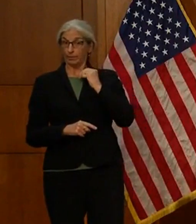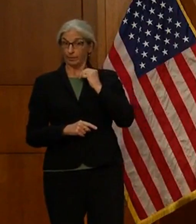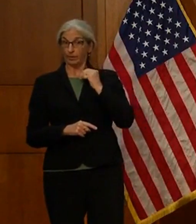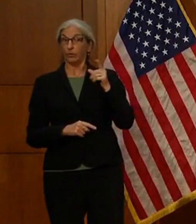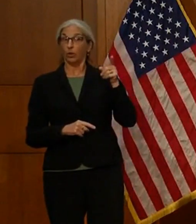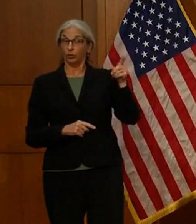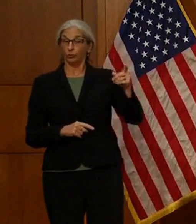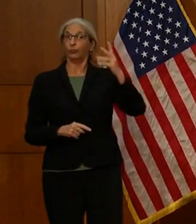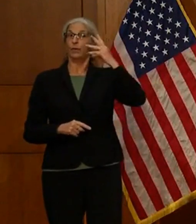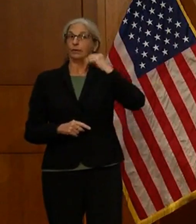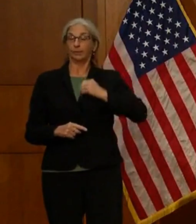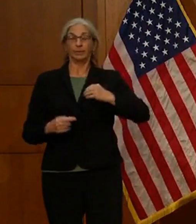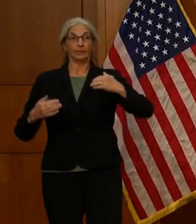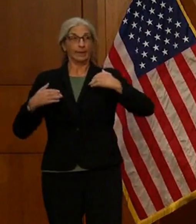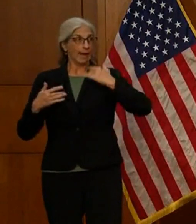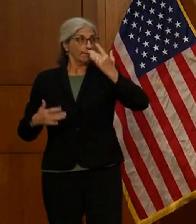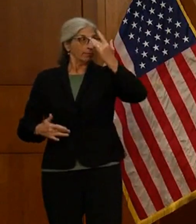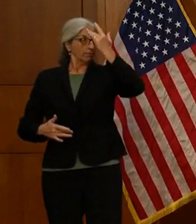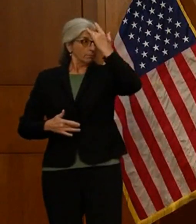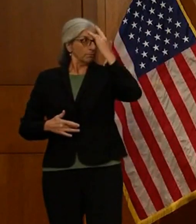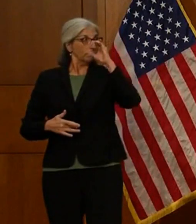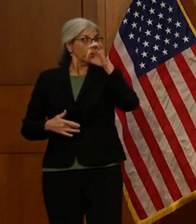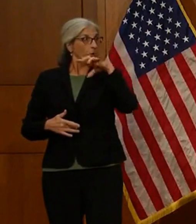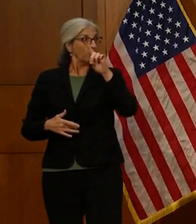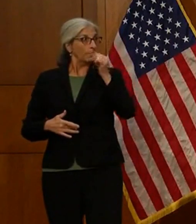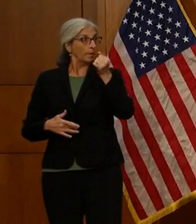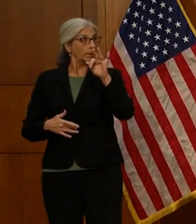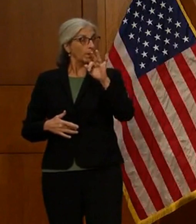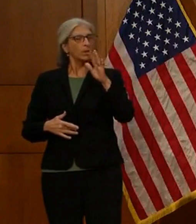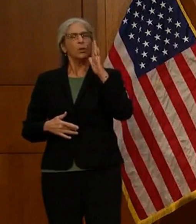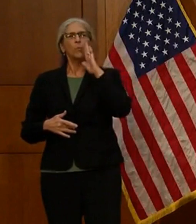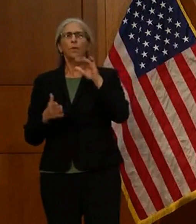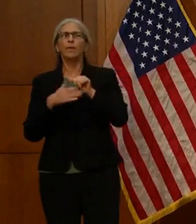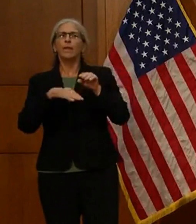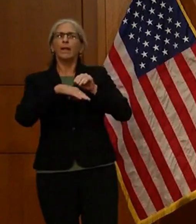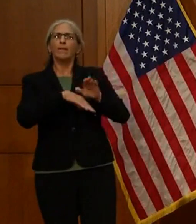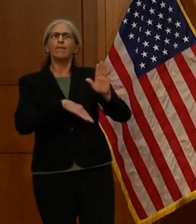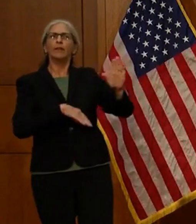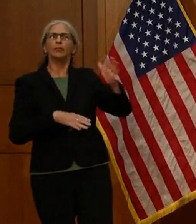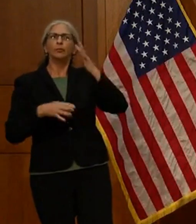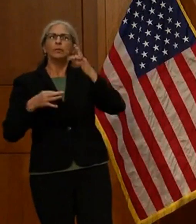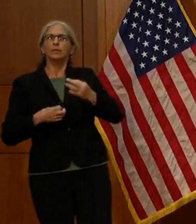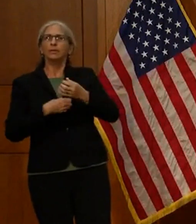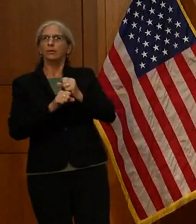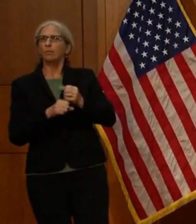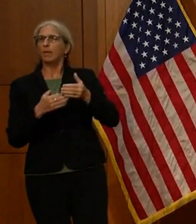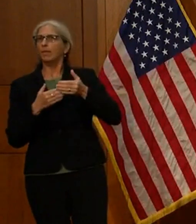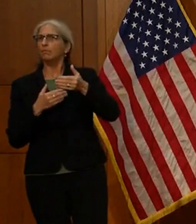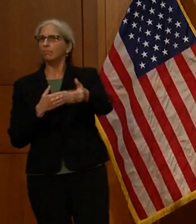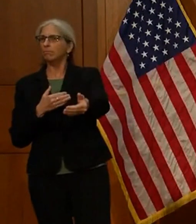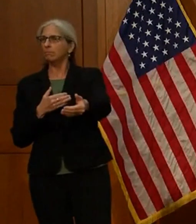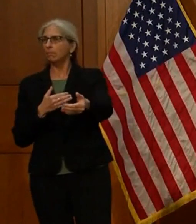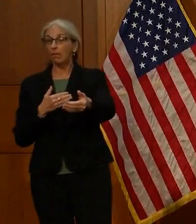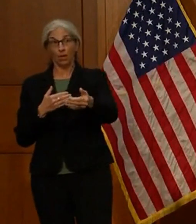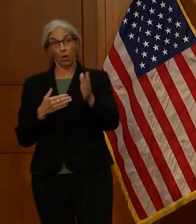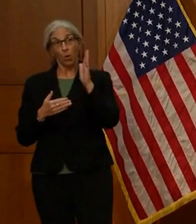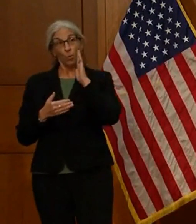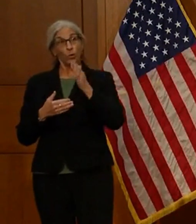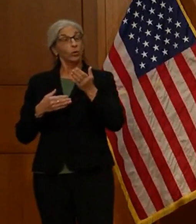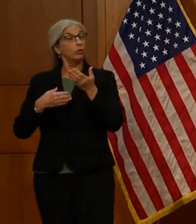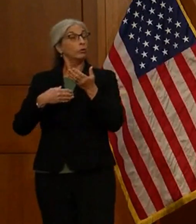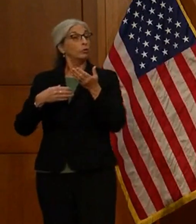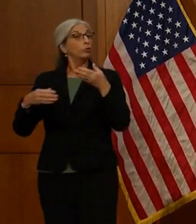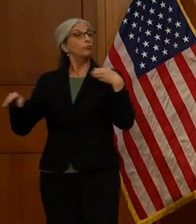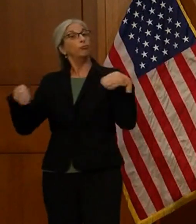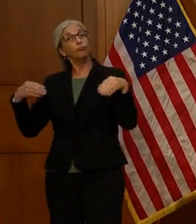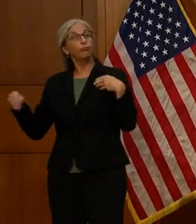having COVID-19, how that's going to affect some of your decision-making going forward in terms of easing restrictions or